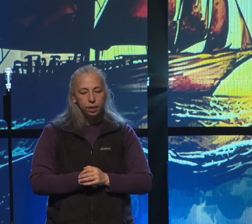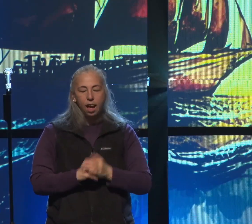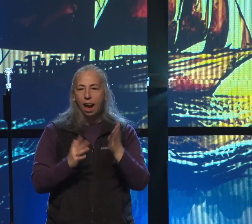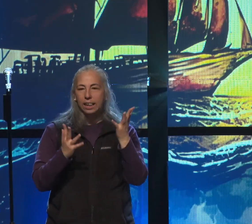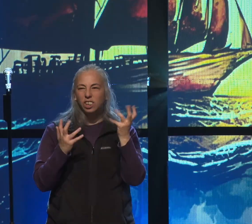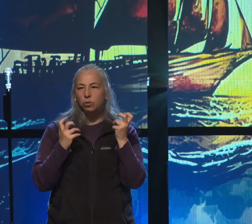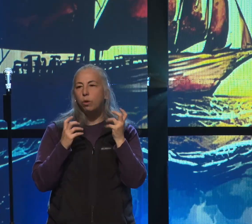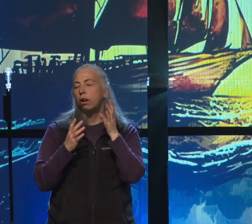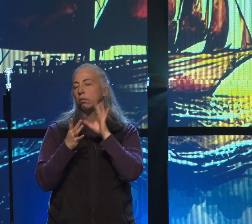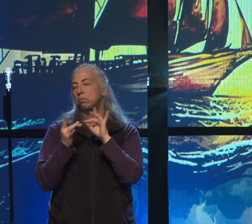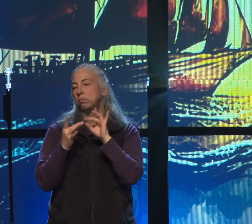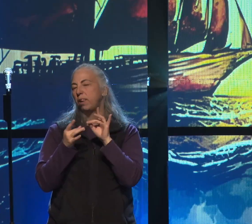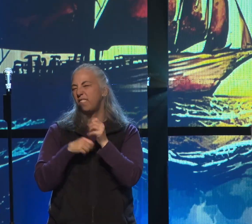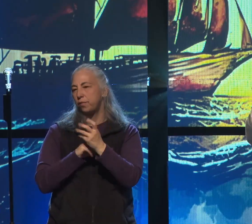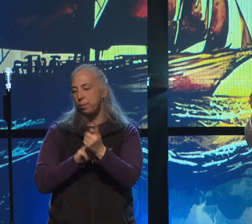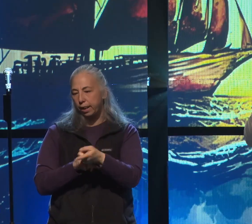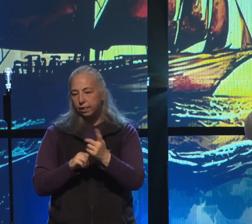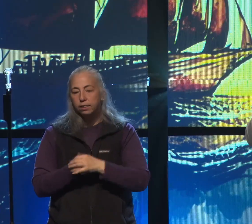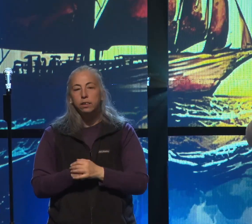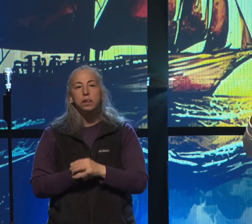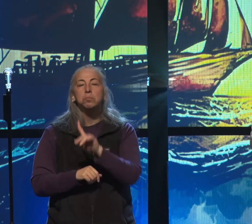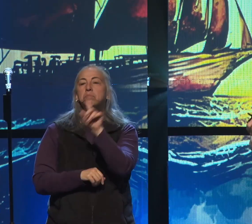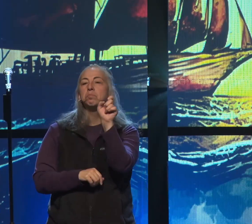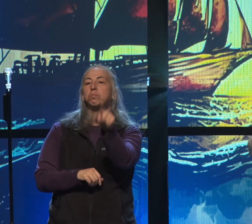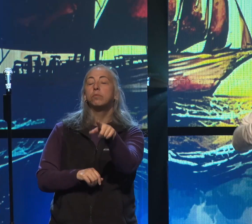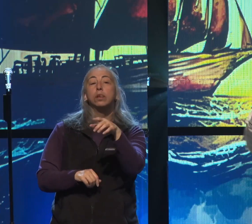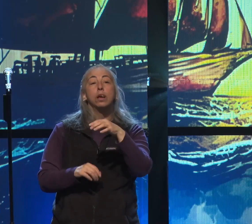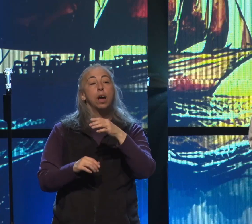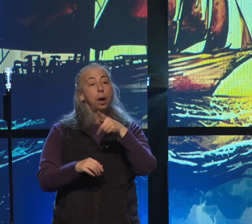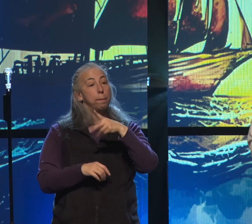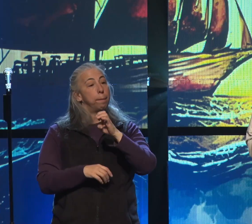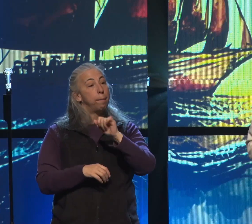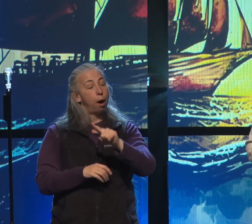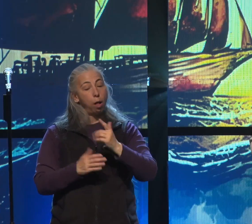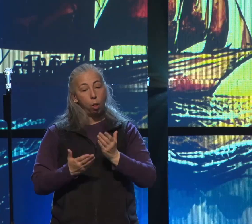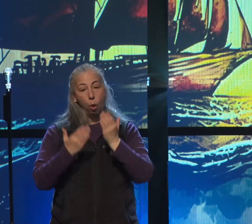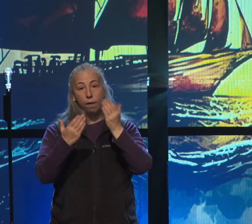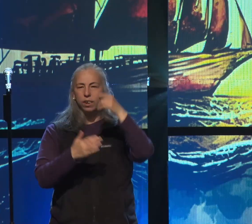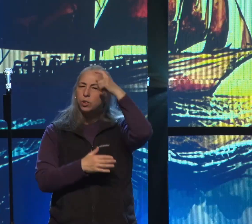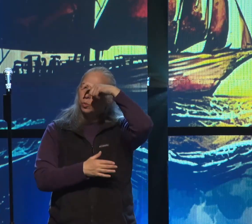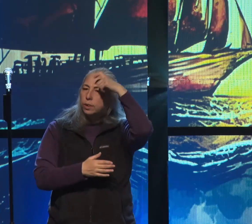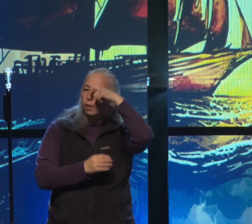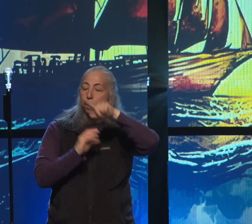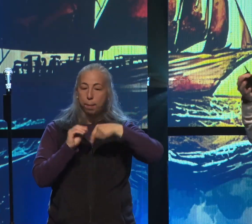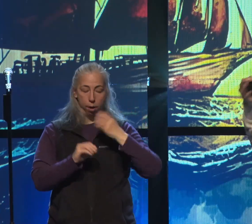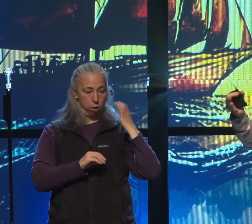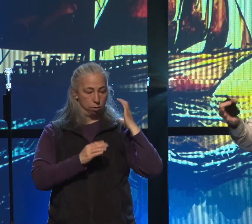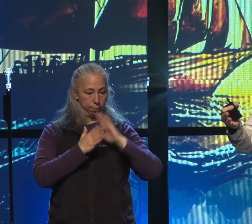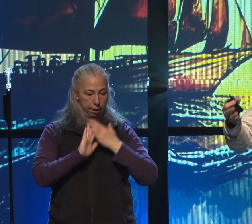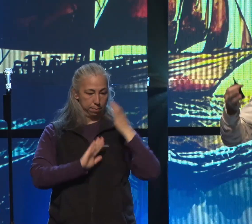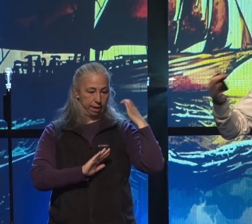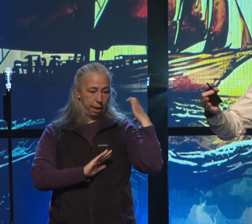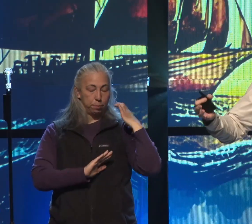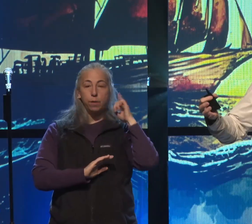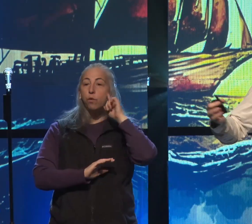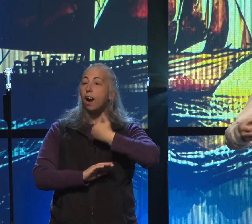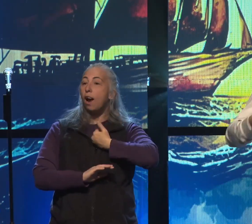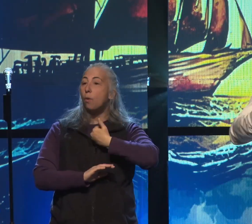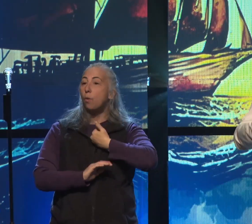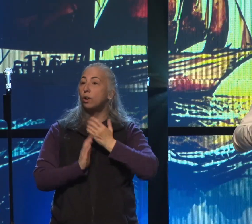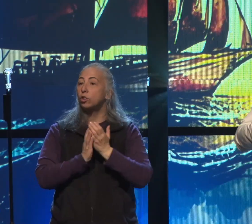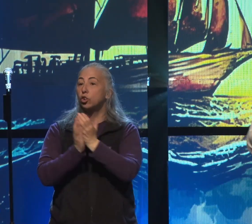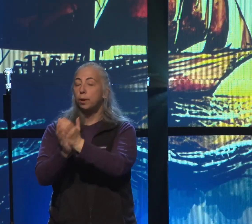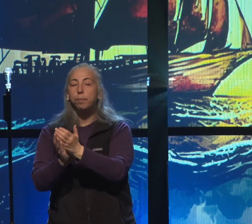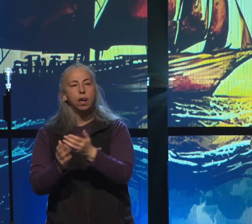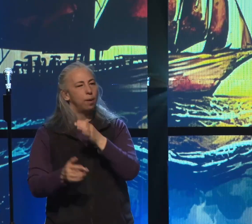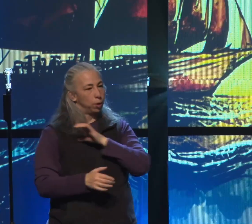good. So, and I want to ask the question, what wisdom does Paul offer us about captaining our own ship, especially given like so many people of the Christian tradition, they